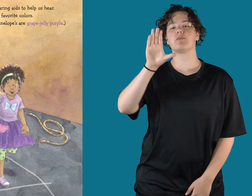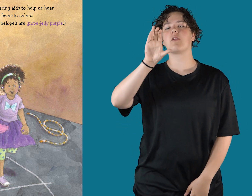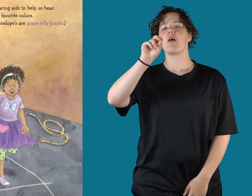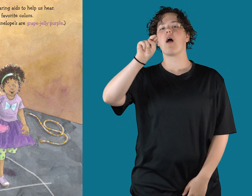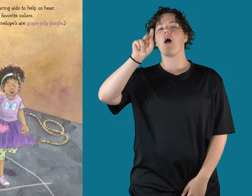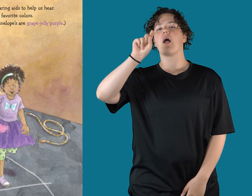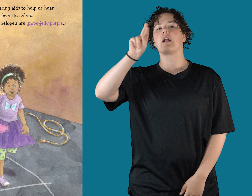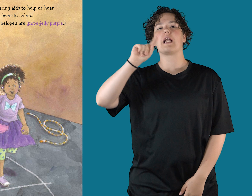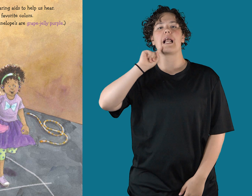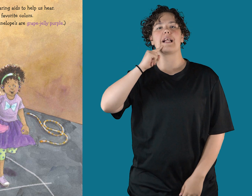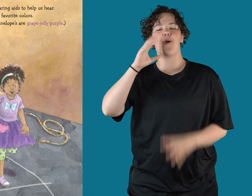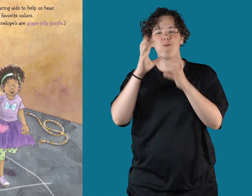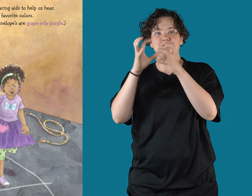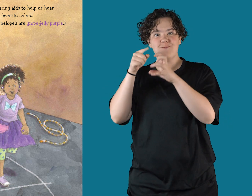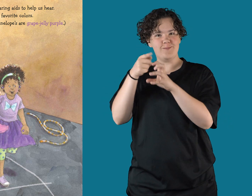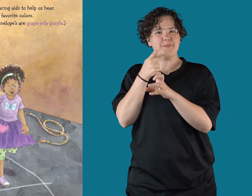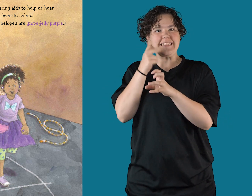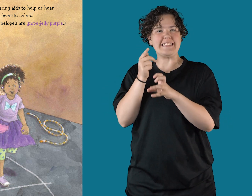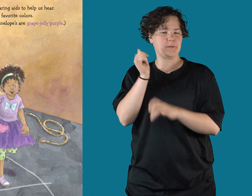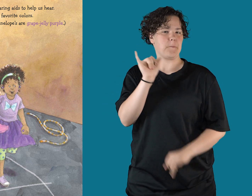cotton candy pink.